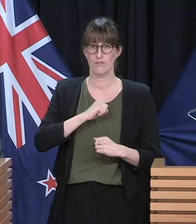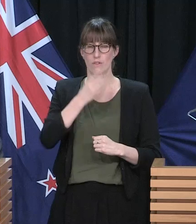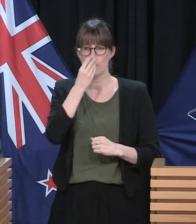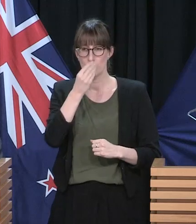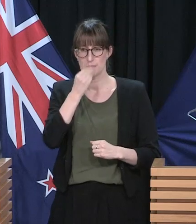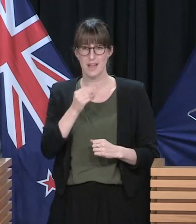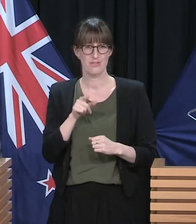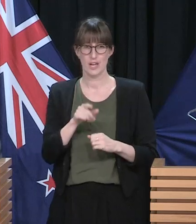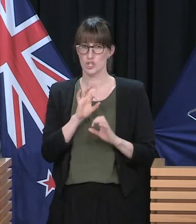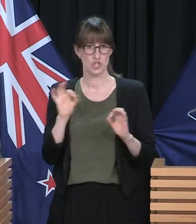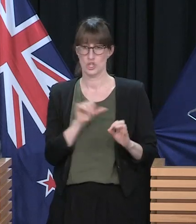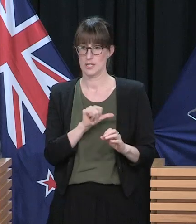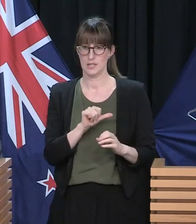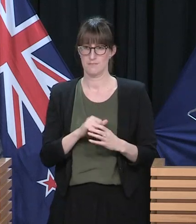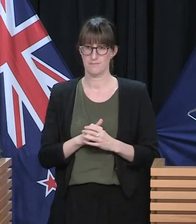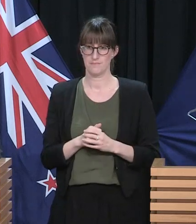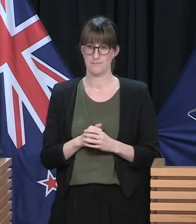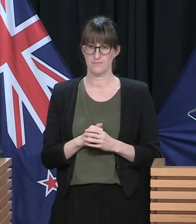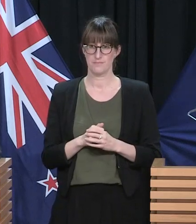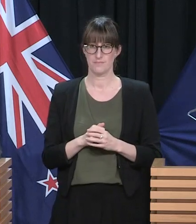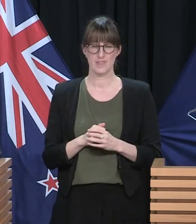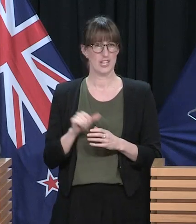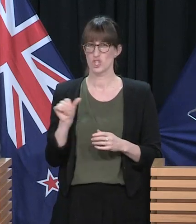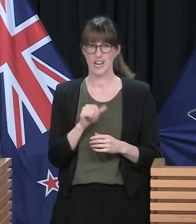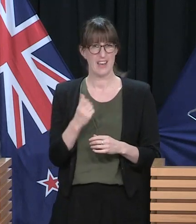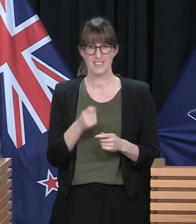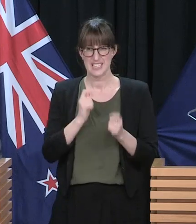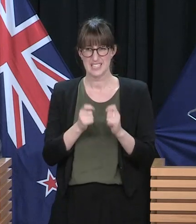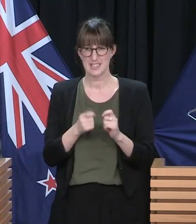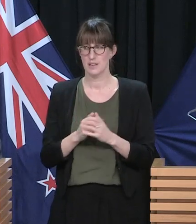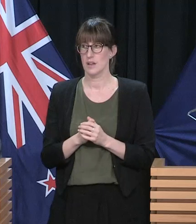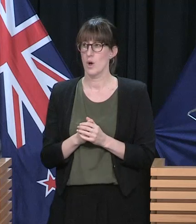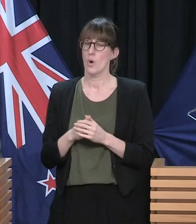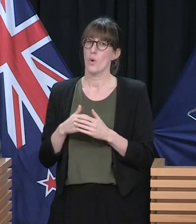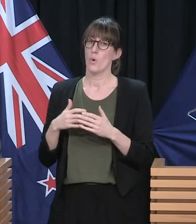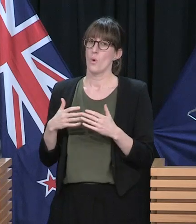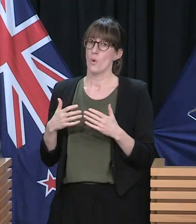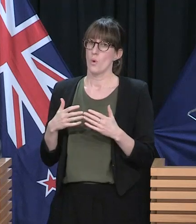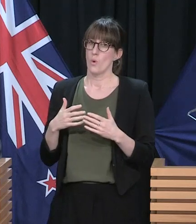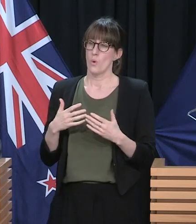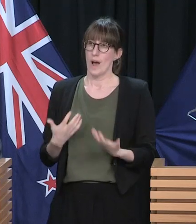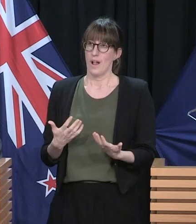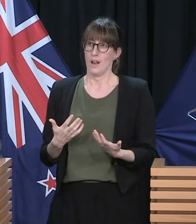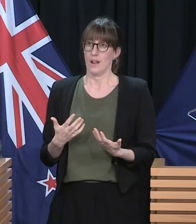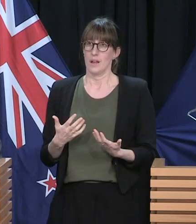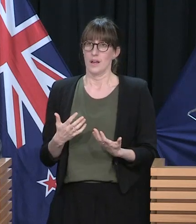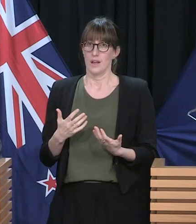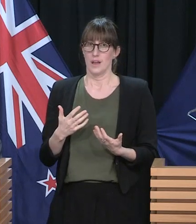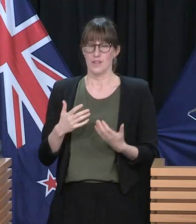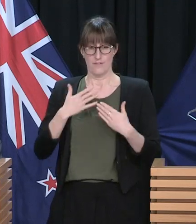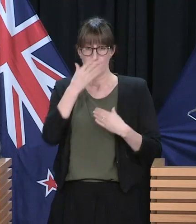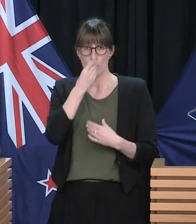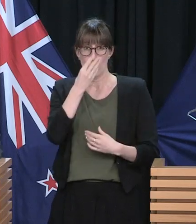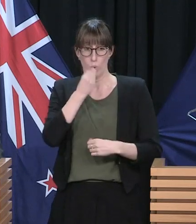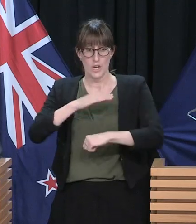one of the things that I guess the health system as a whole would have been conscious of is that as we come into flu season, we didn't want